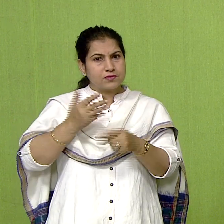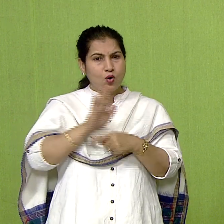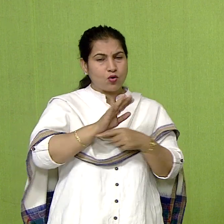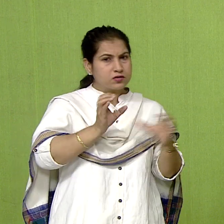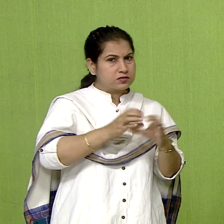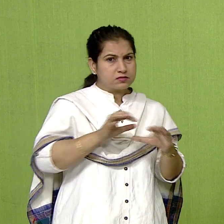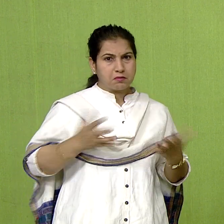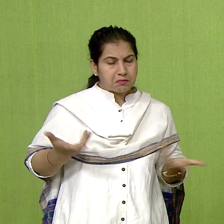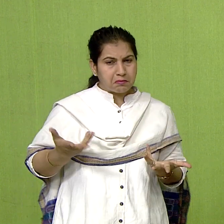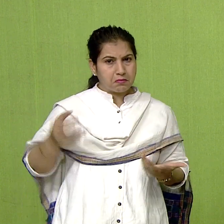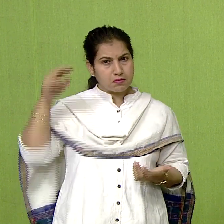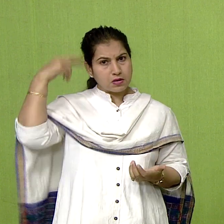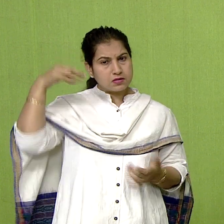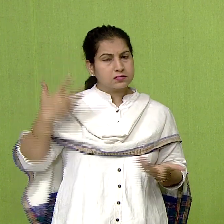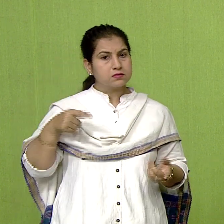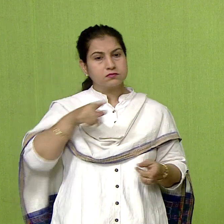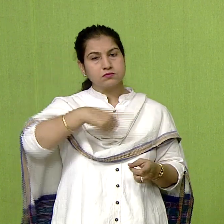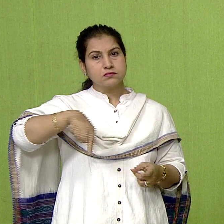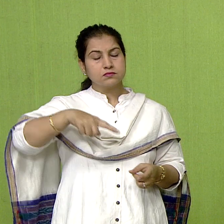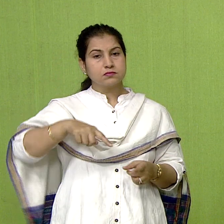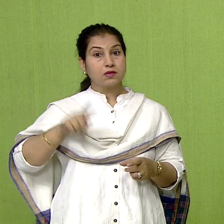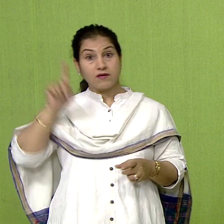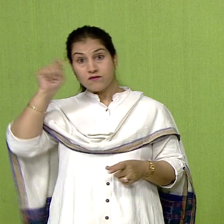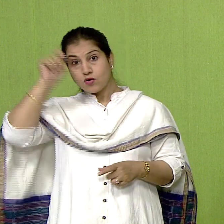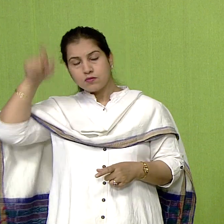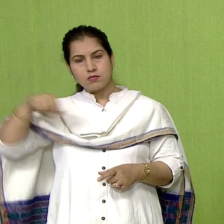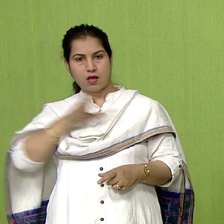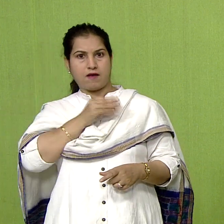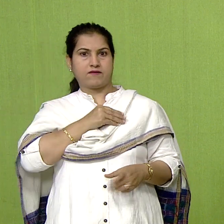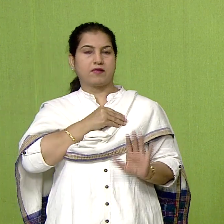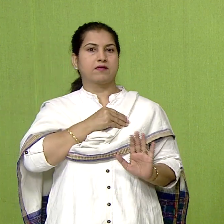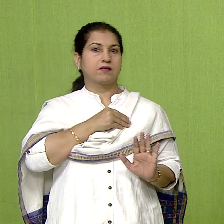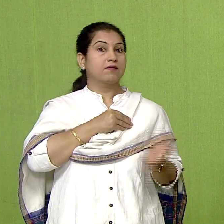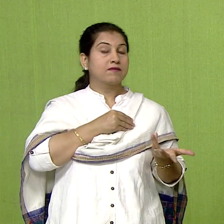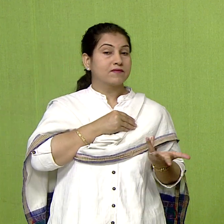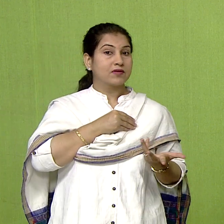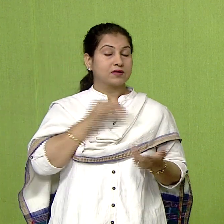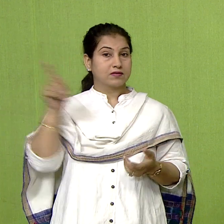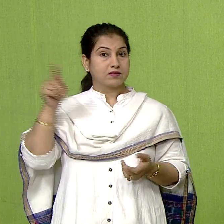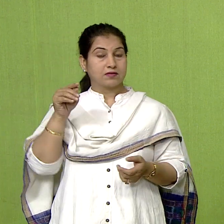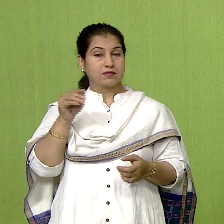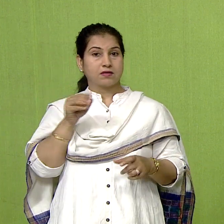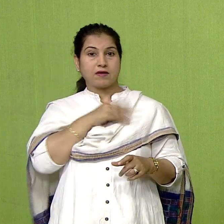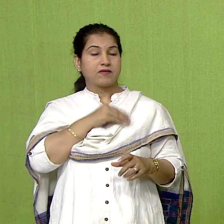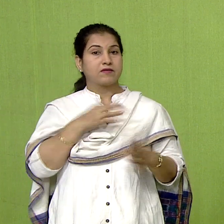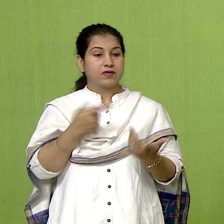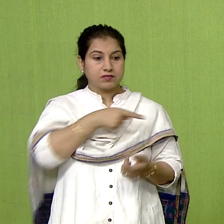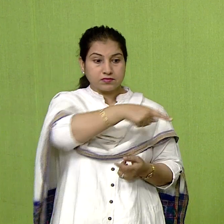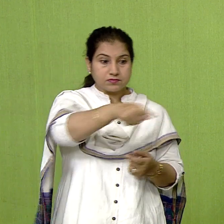The reason was that they became afraid that the Congress party could spread ideas of